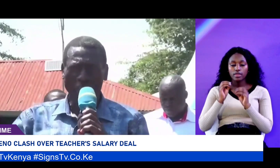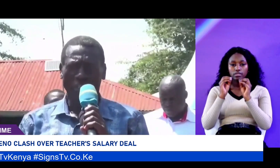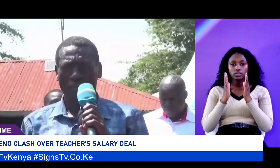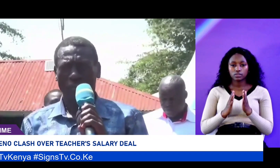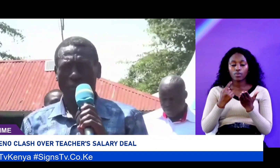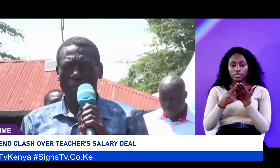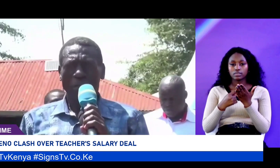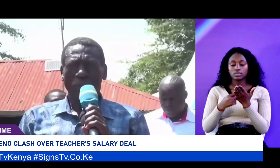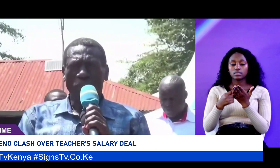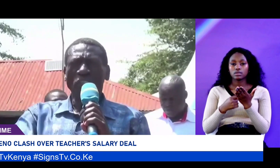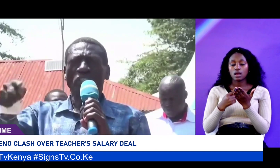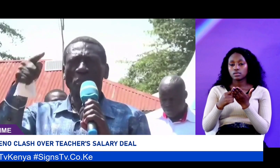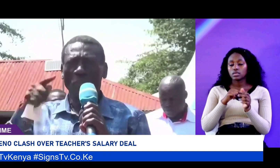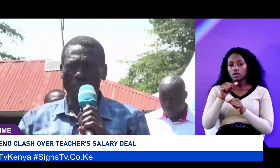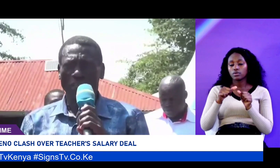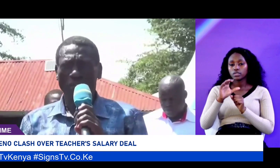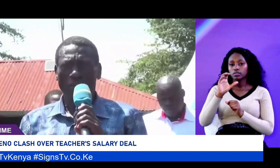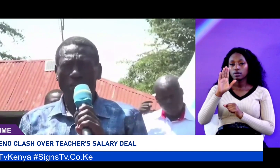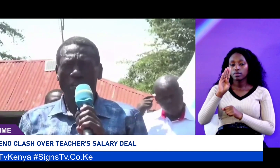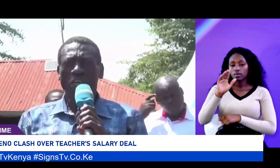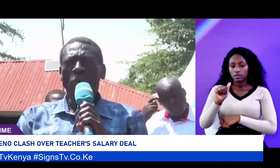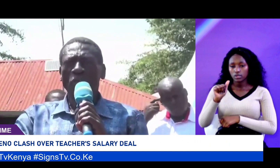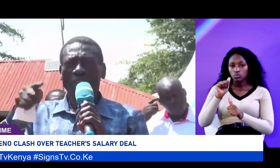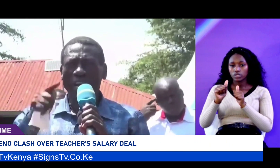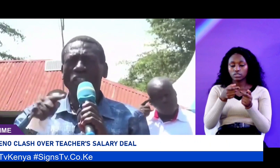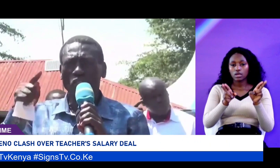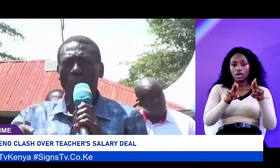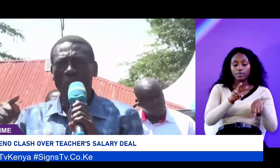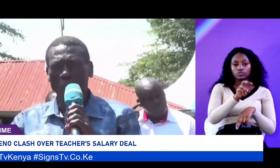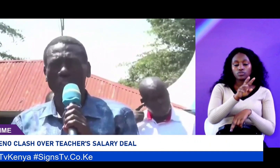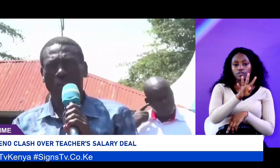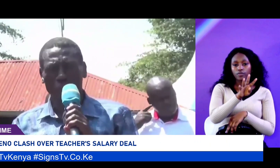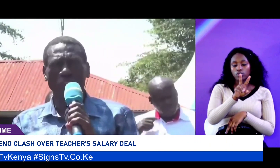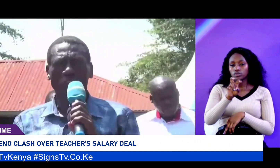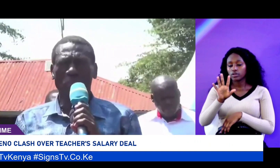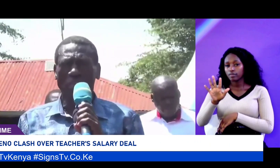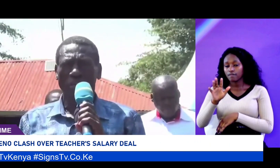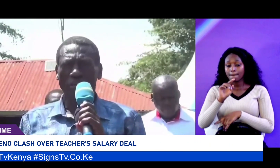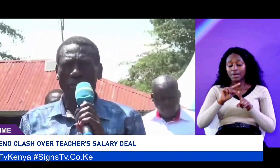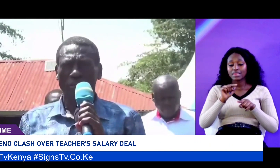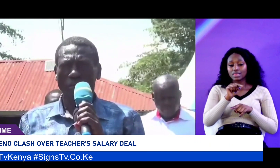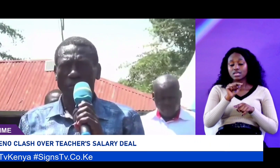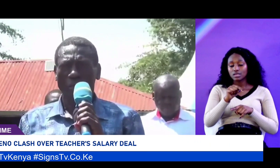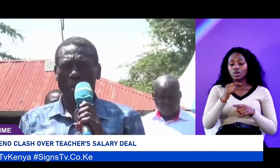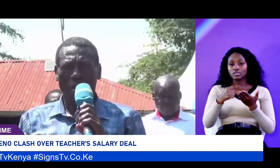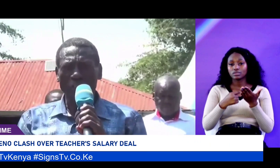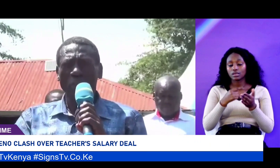(2025-2029). This CBA had both cash component of the CBA, and that is the